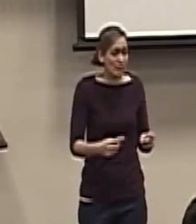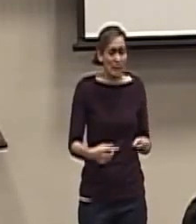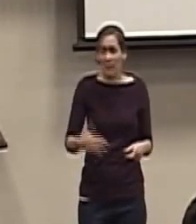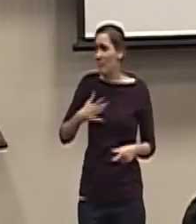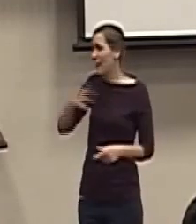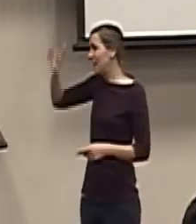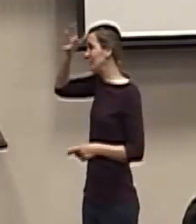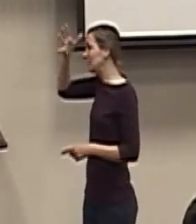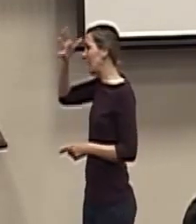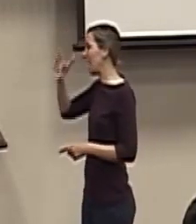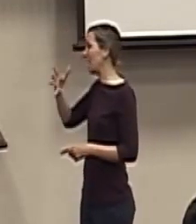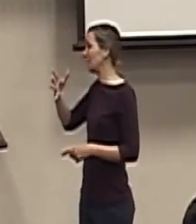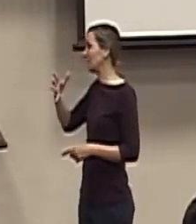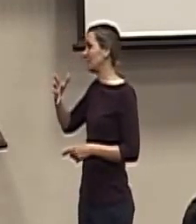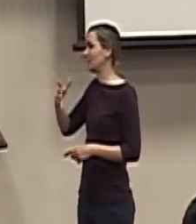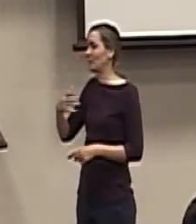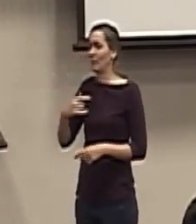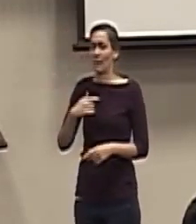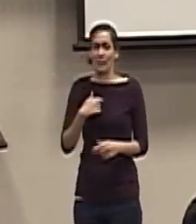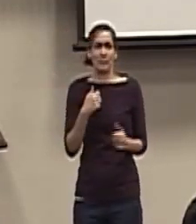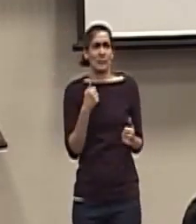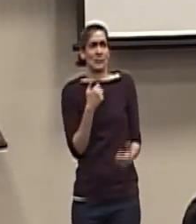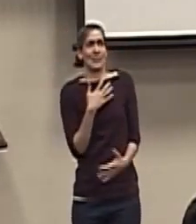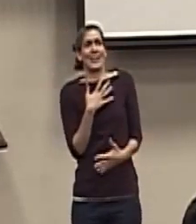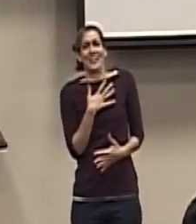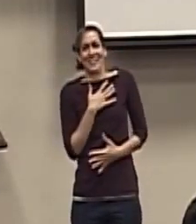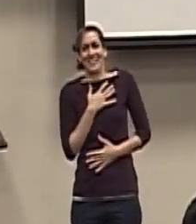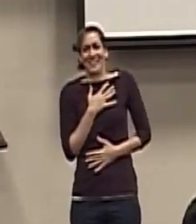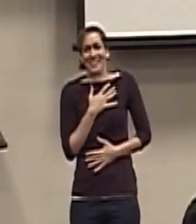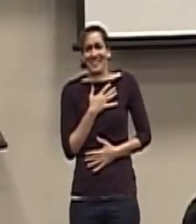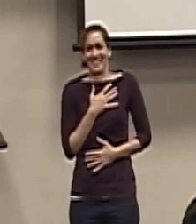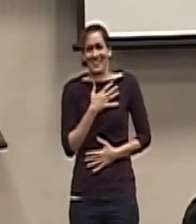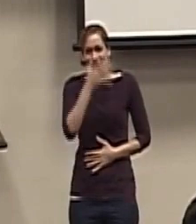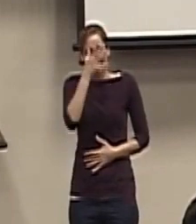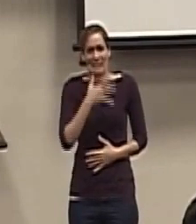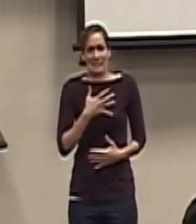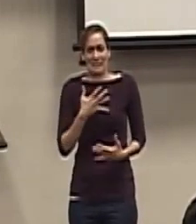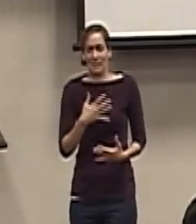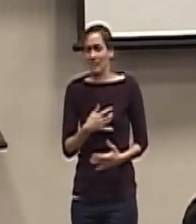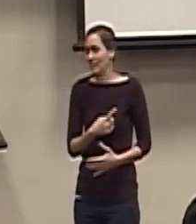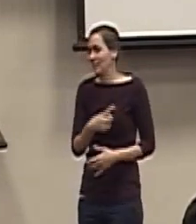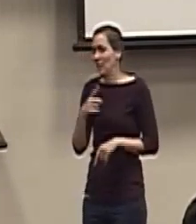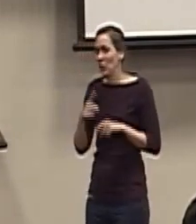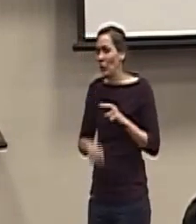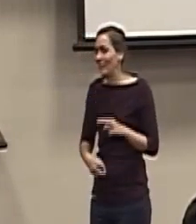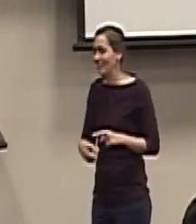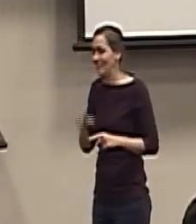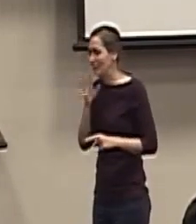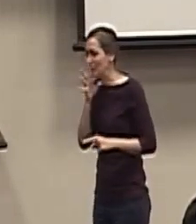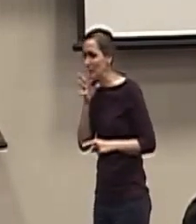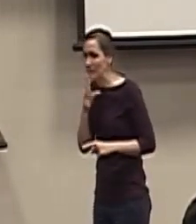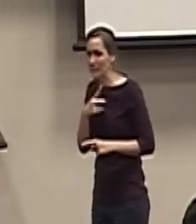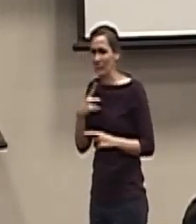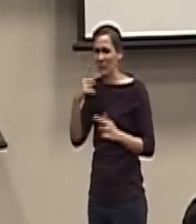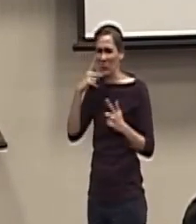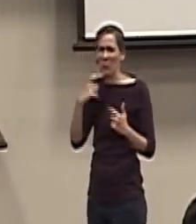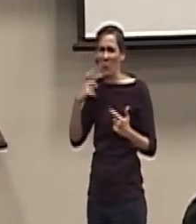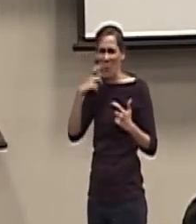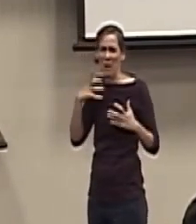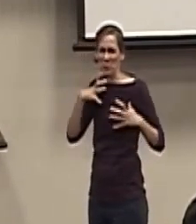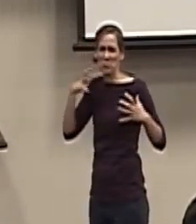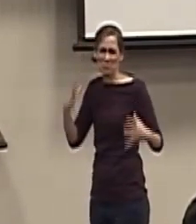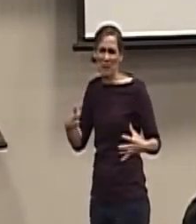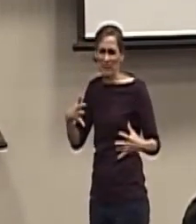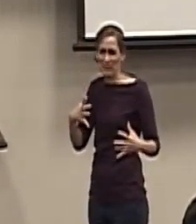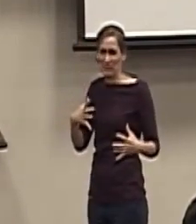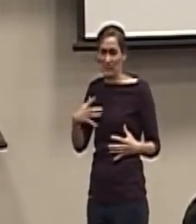my dad, and that scared me. Becca, what is going on? She couldn't articulate anything. And finally I said, Becca, listen to